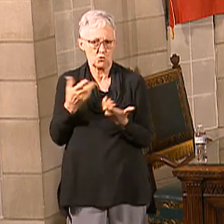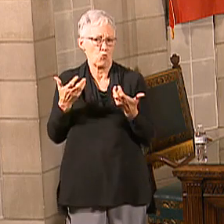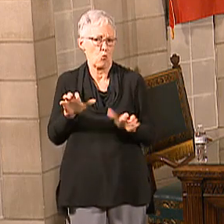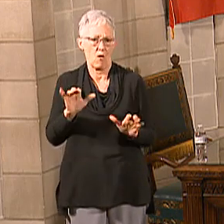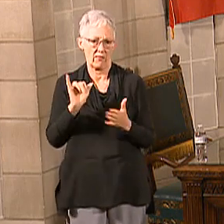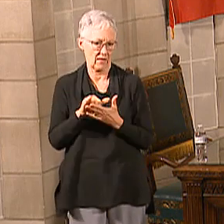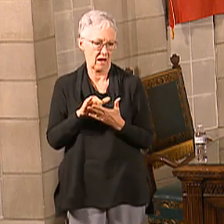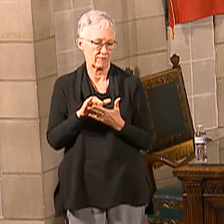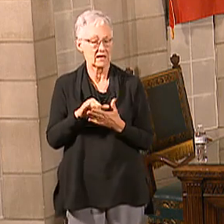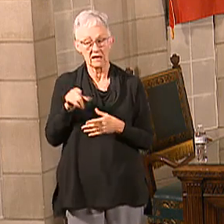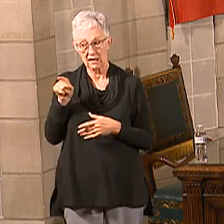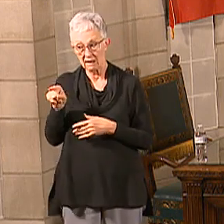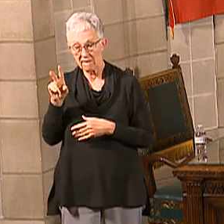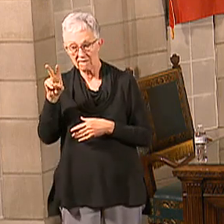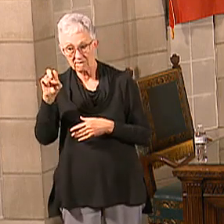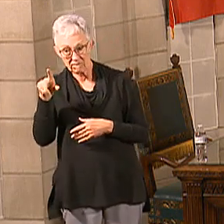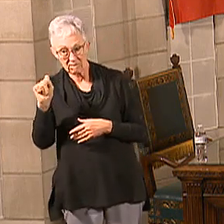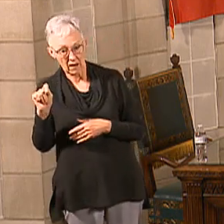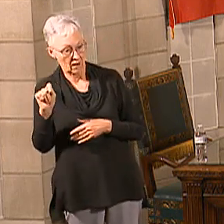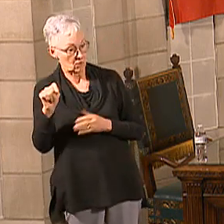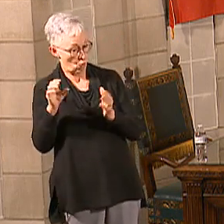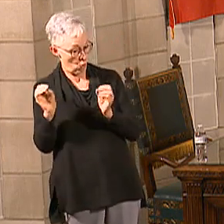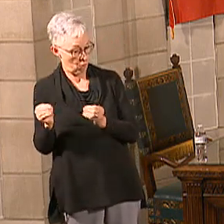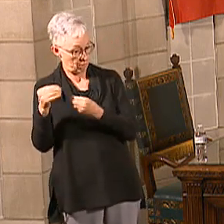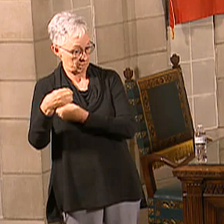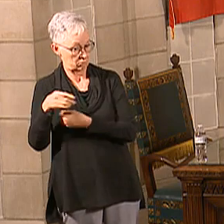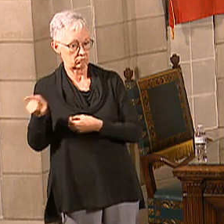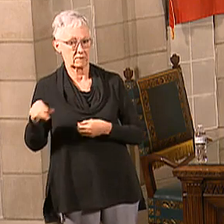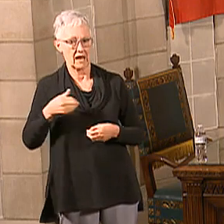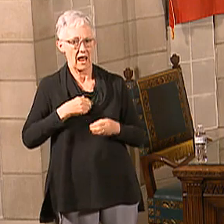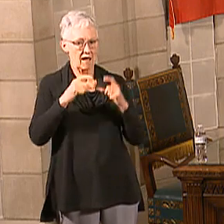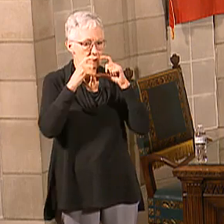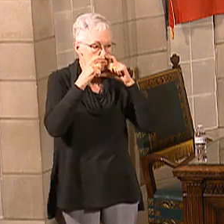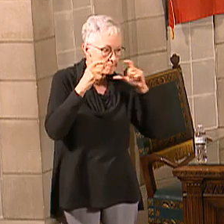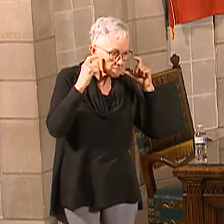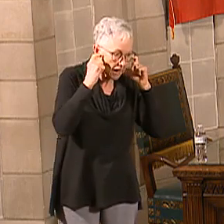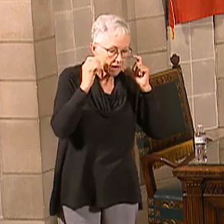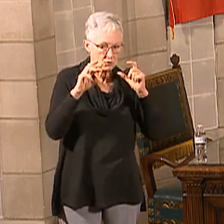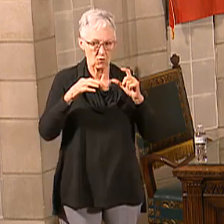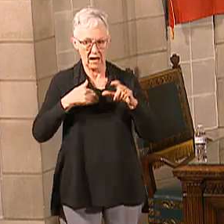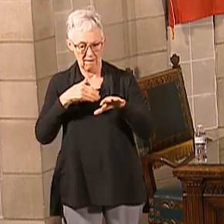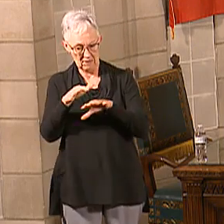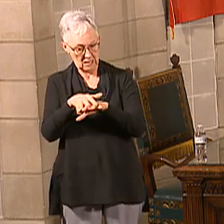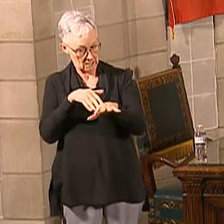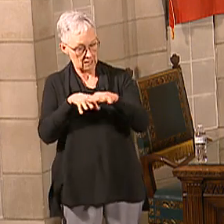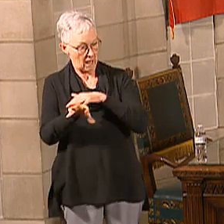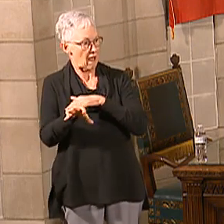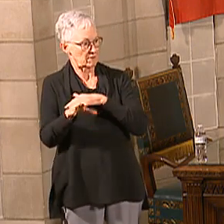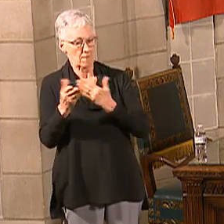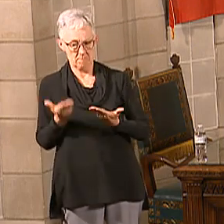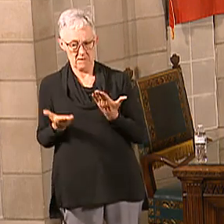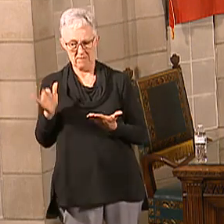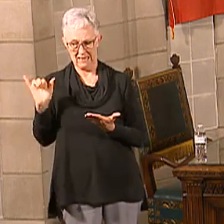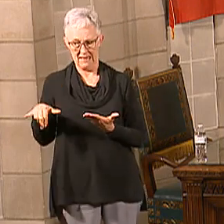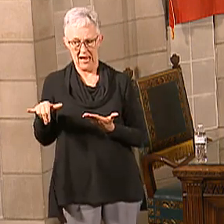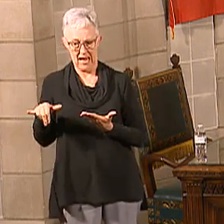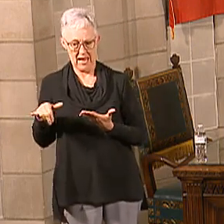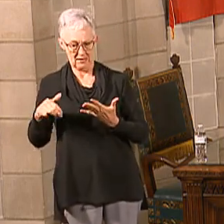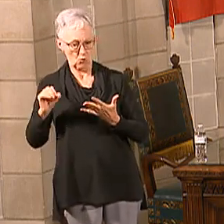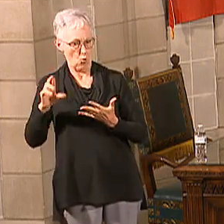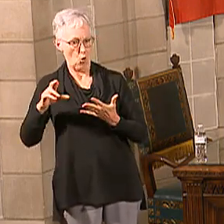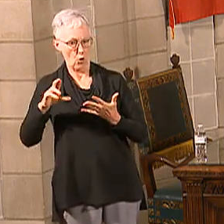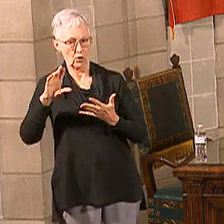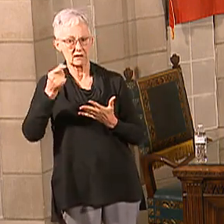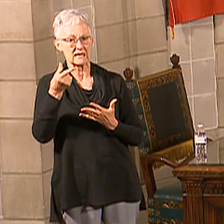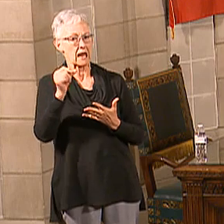Talk to your local public health department, maybe your local hospital, local clinic. See if you have the capacity. Give that PPE to somebody else. That's